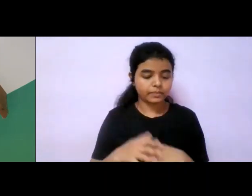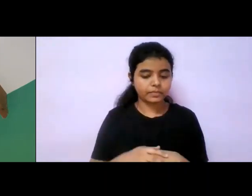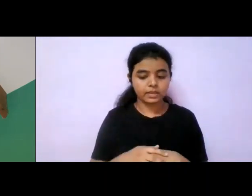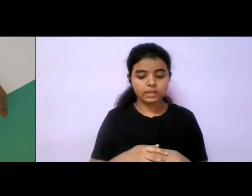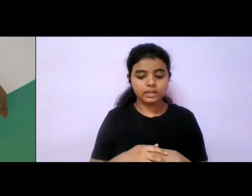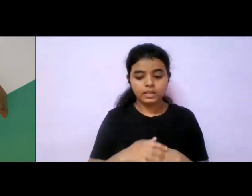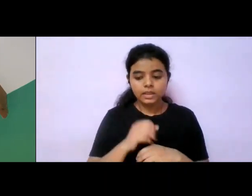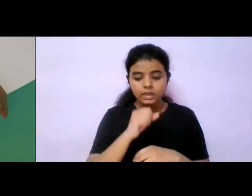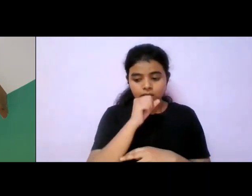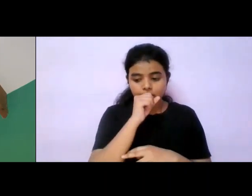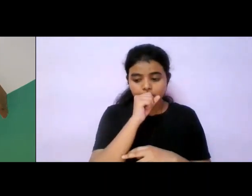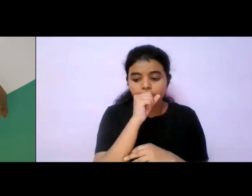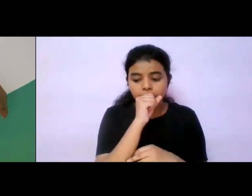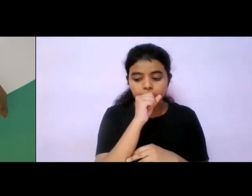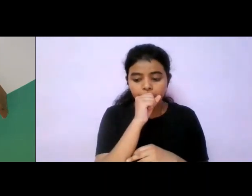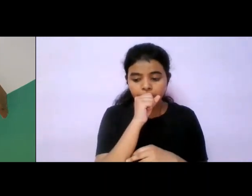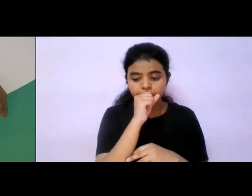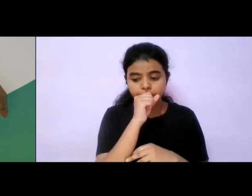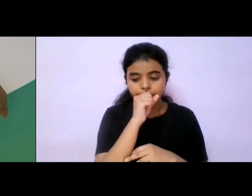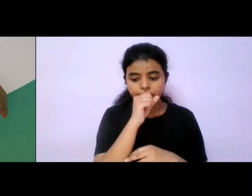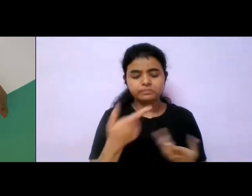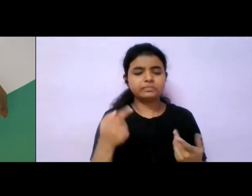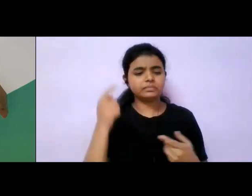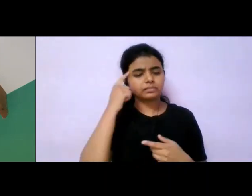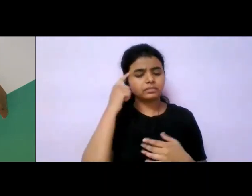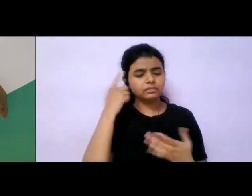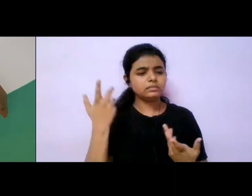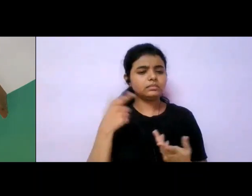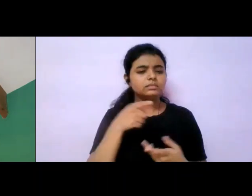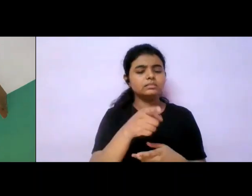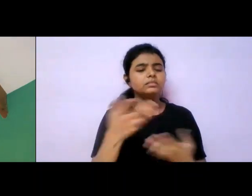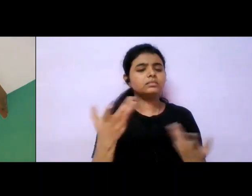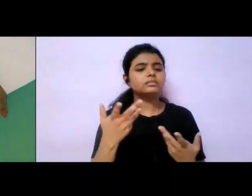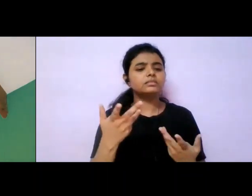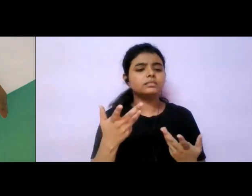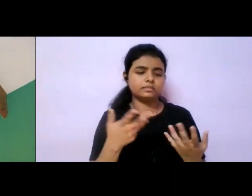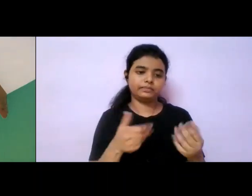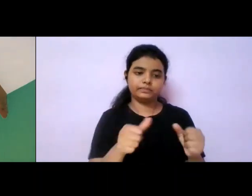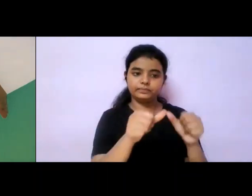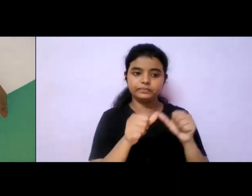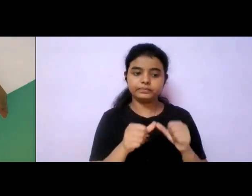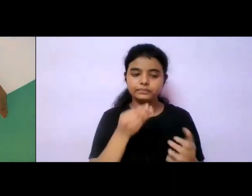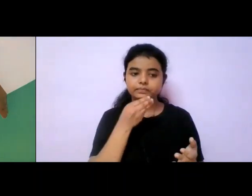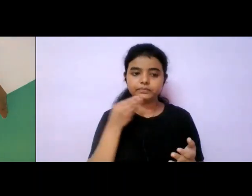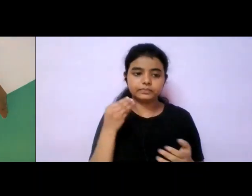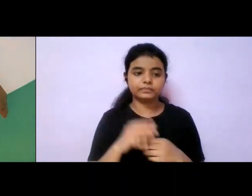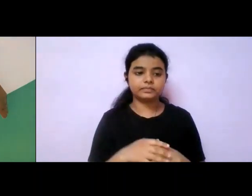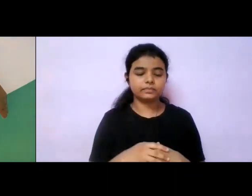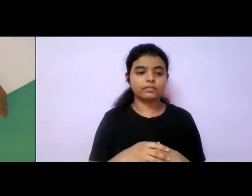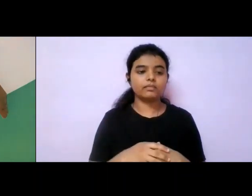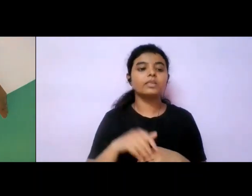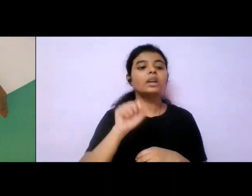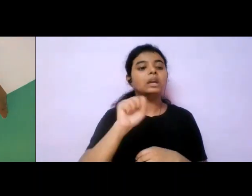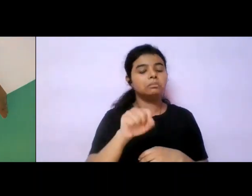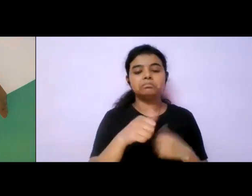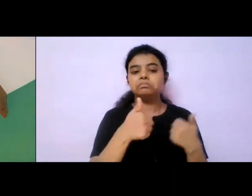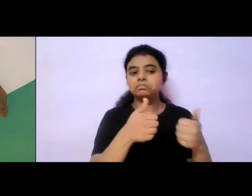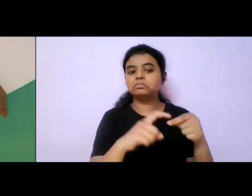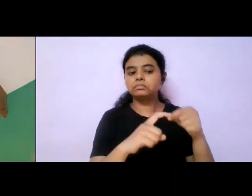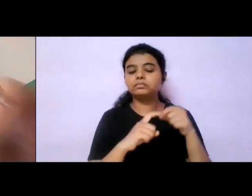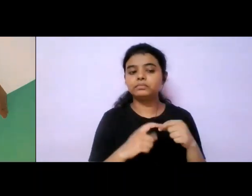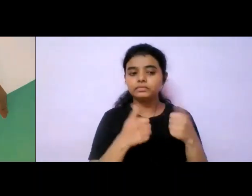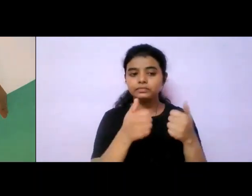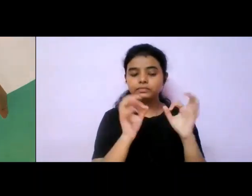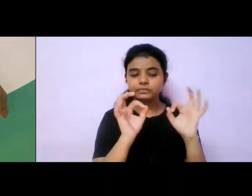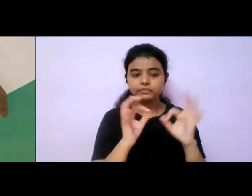from the trajectory that you have mapped out? Thank you. Yeah, I mean, I think that's a really good question, and